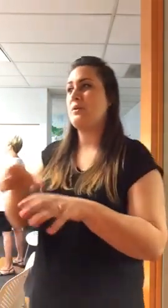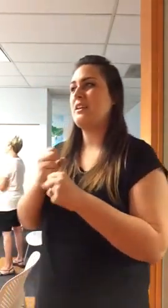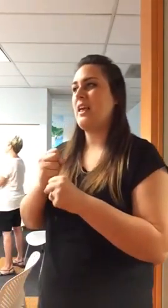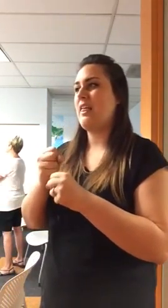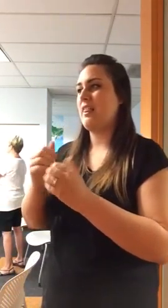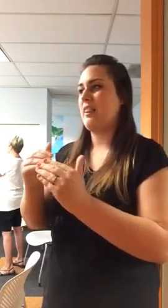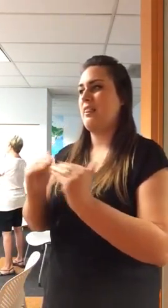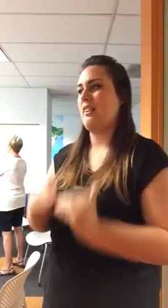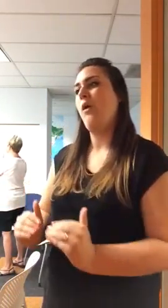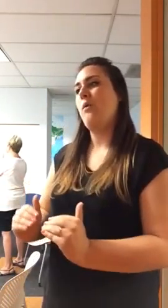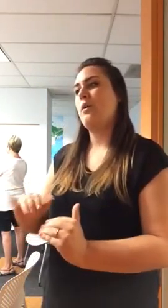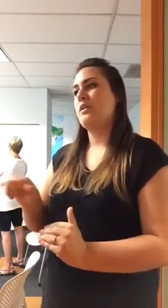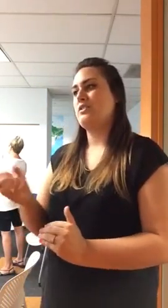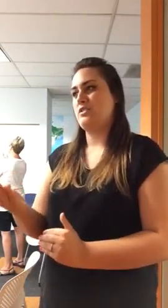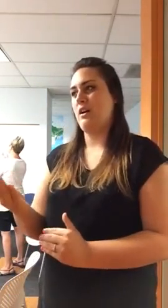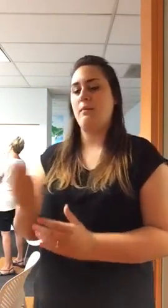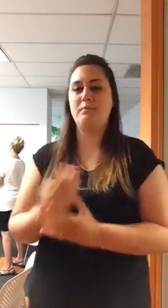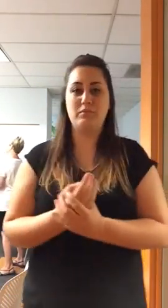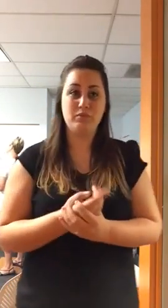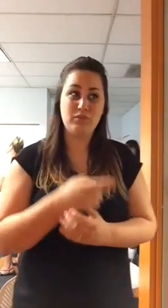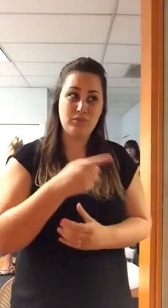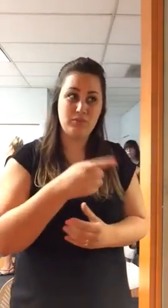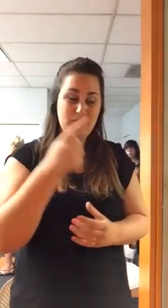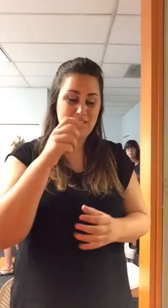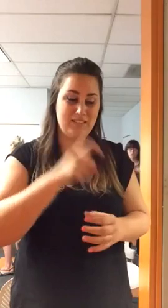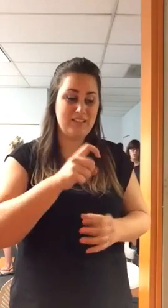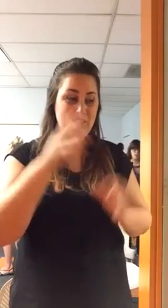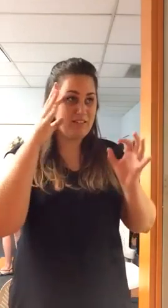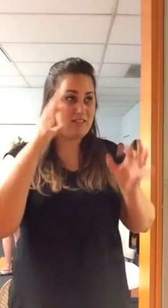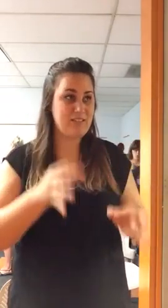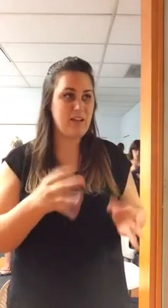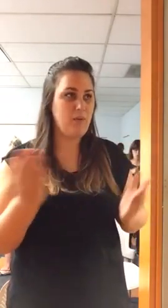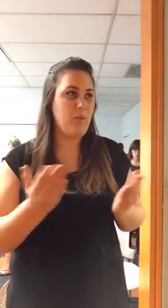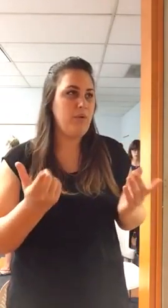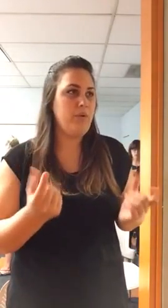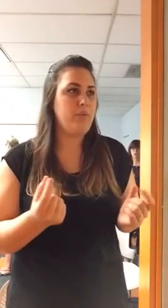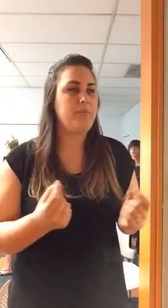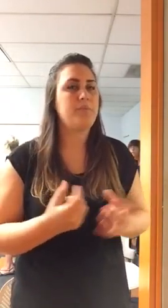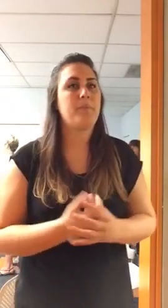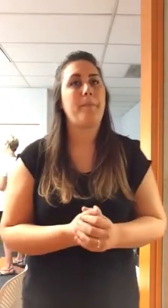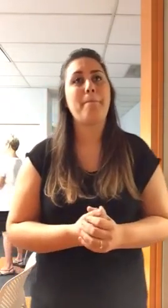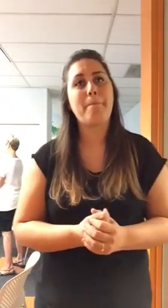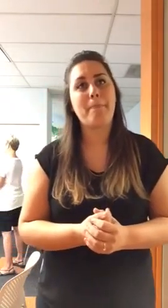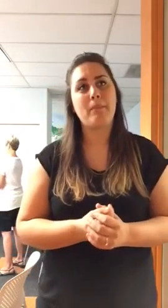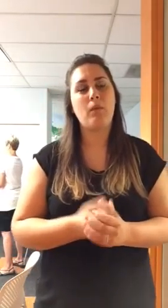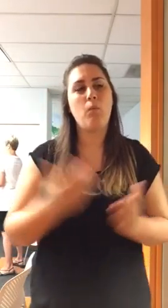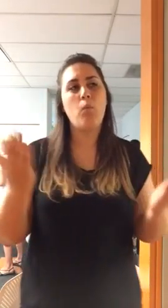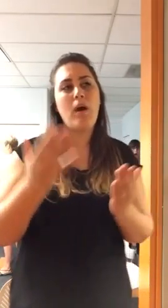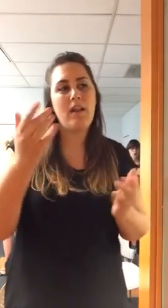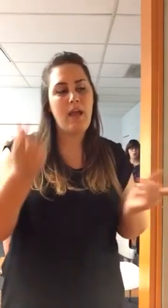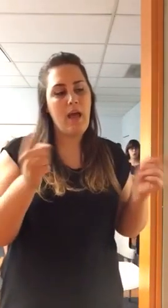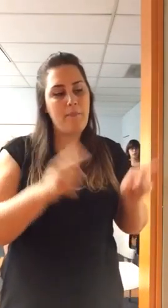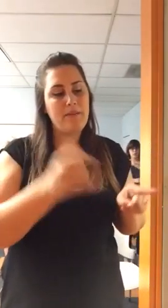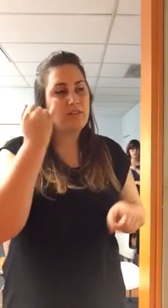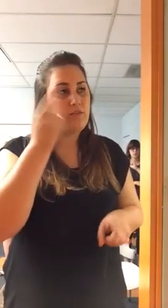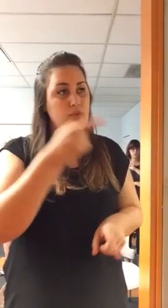got to do is he's got to try and figure his way out. Now, in our society, oh, by the way, what happens if you lose that job? In